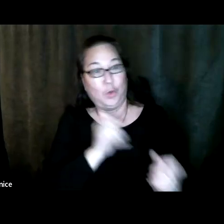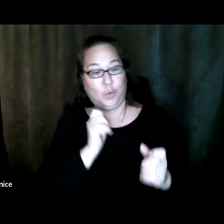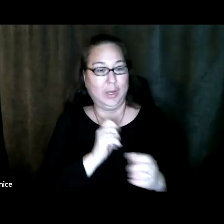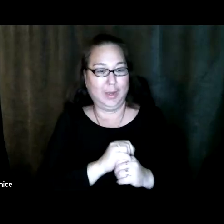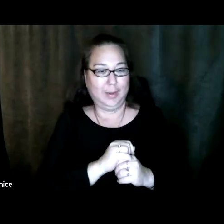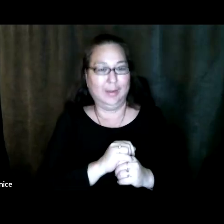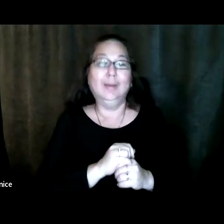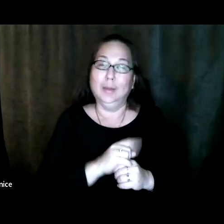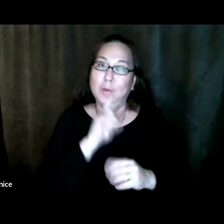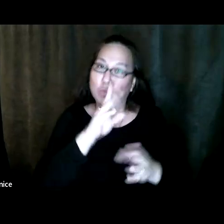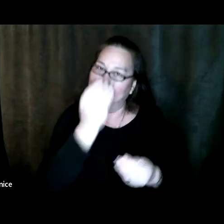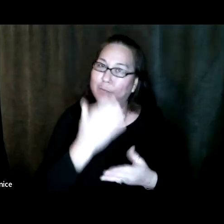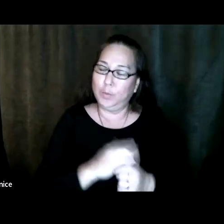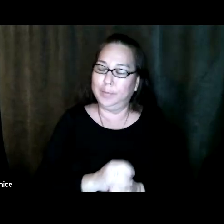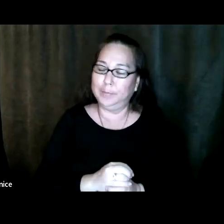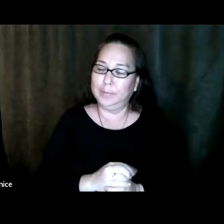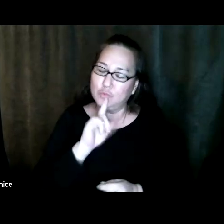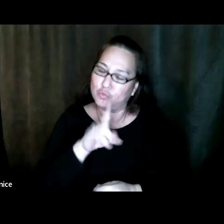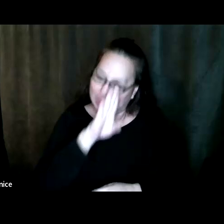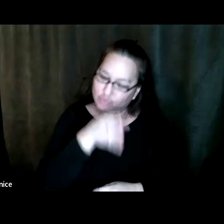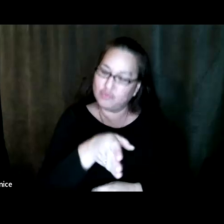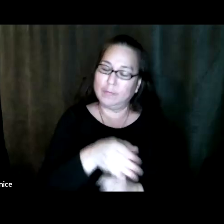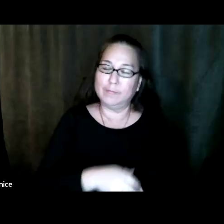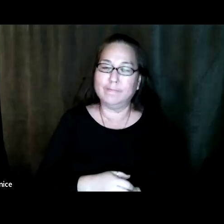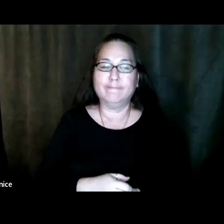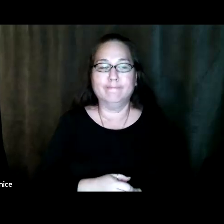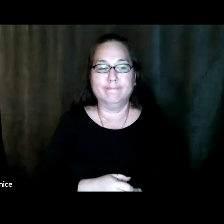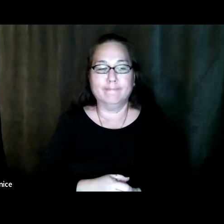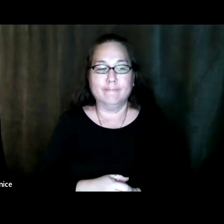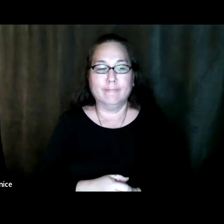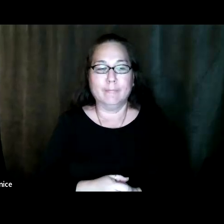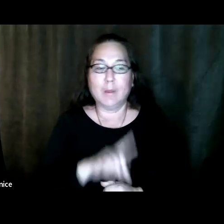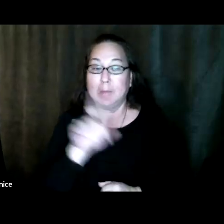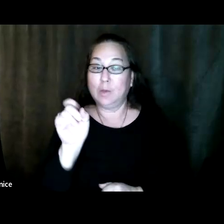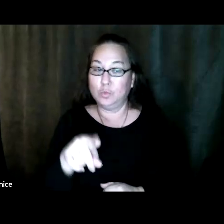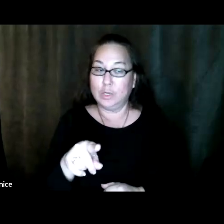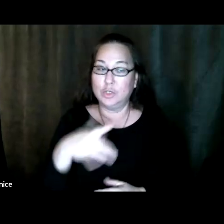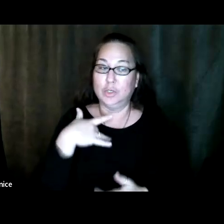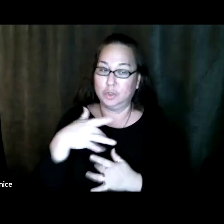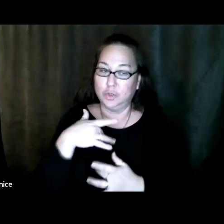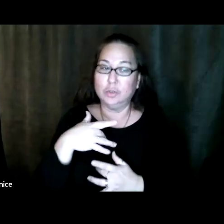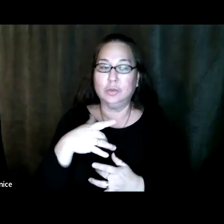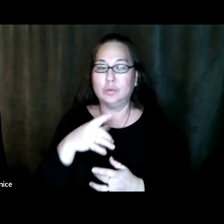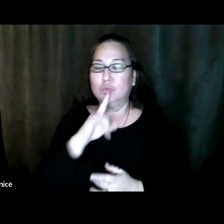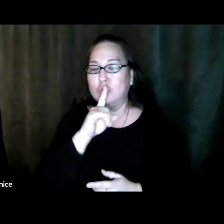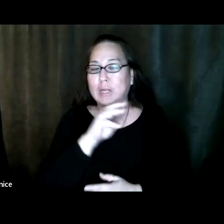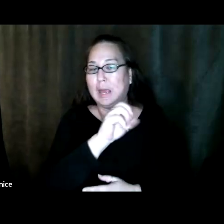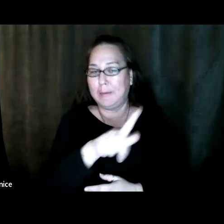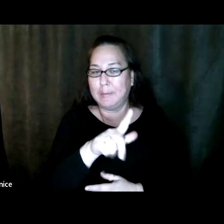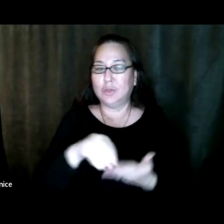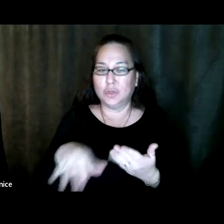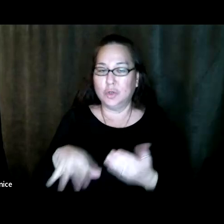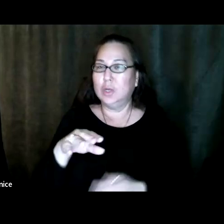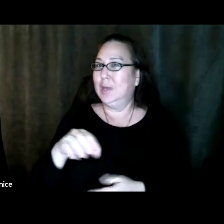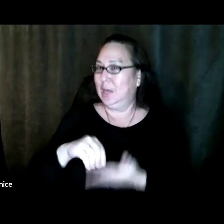the point. Of course, I have concerns just overall with multilingual and students with disabilities. I can understand that we've seen an